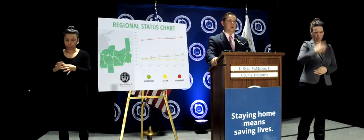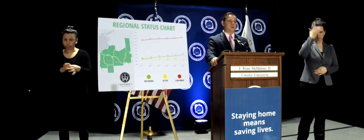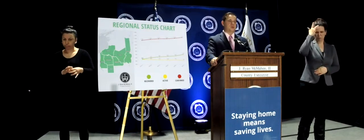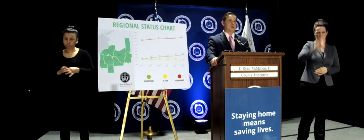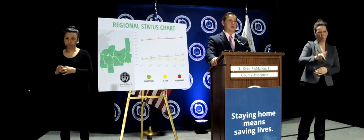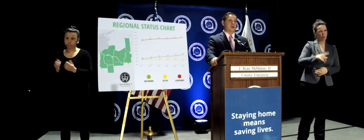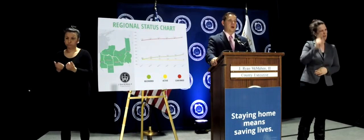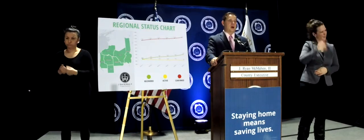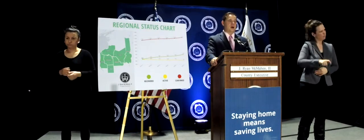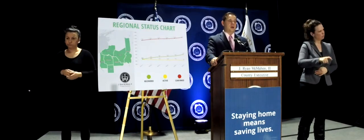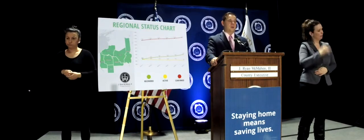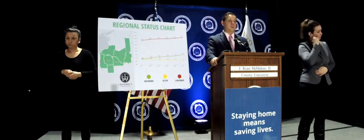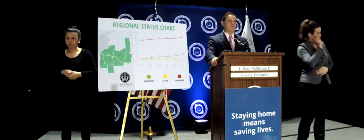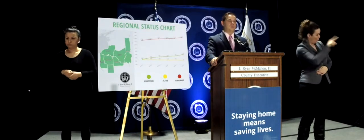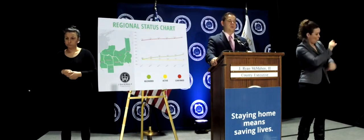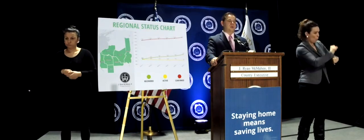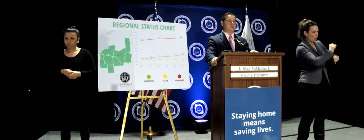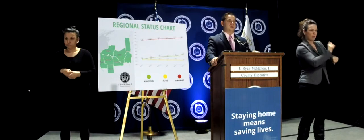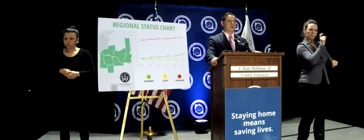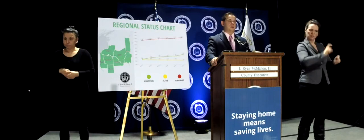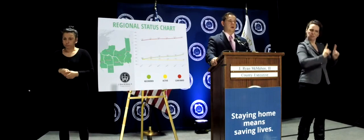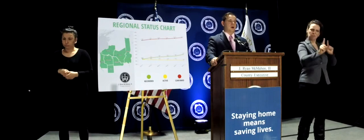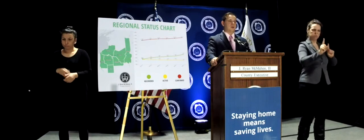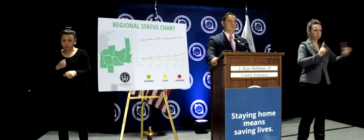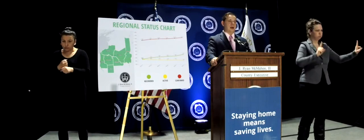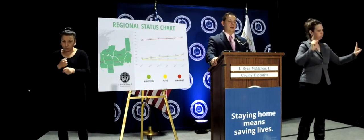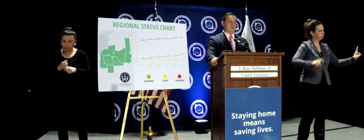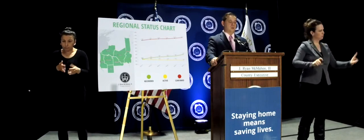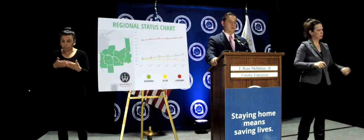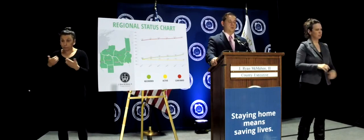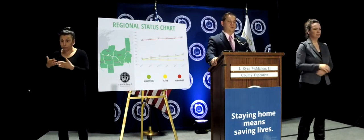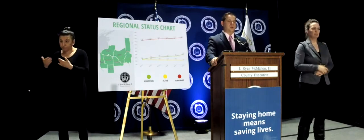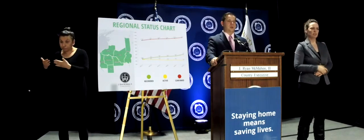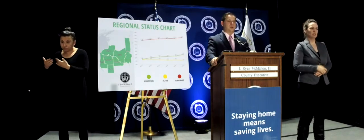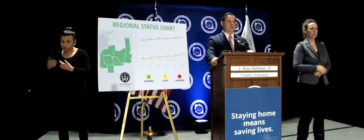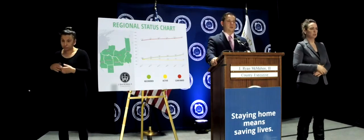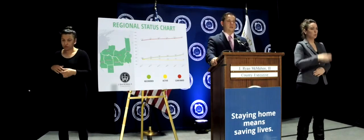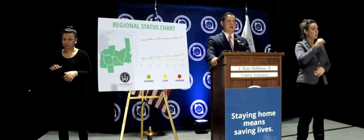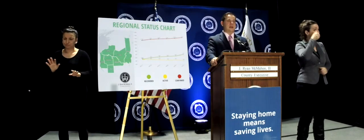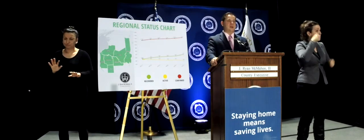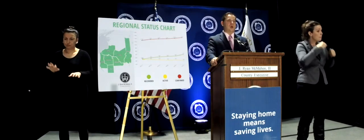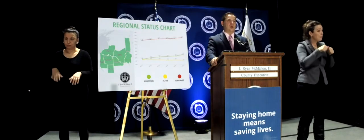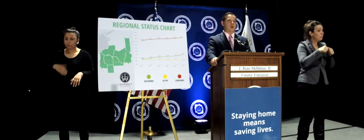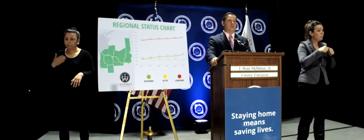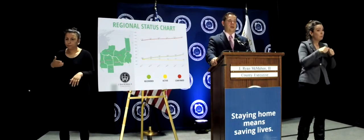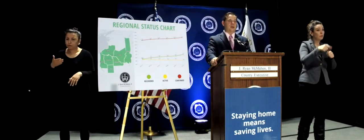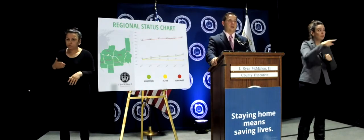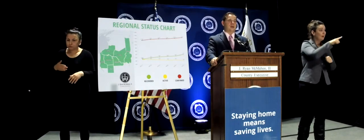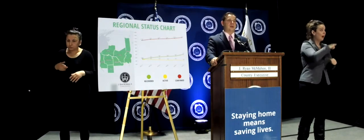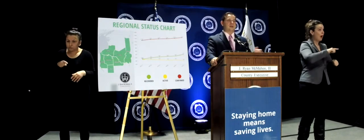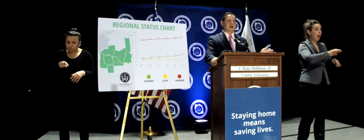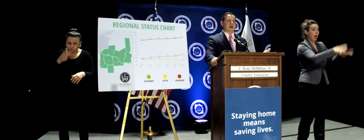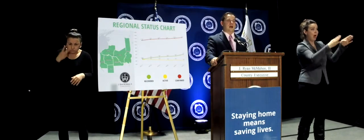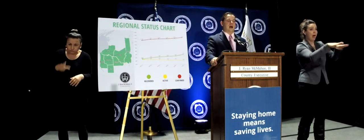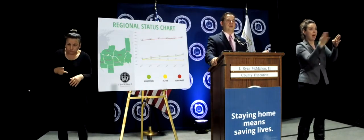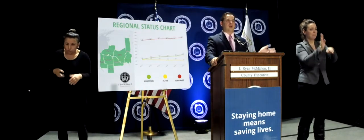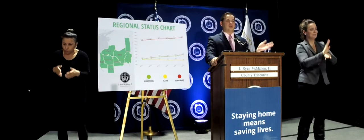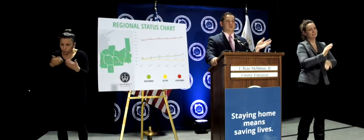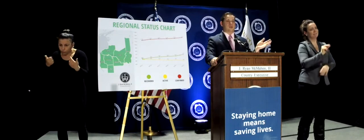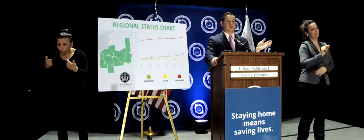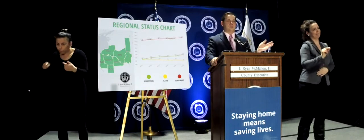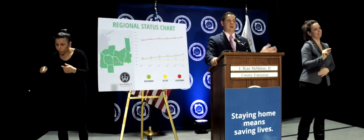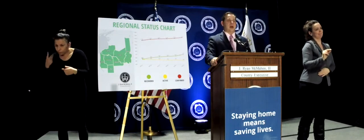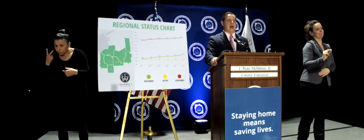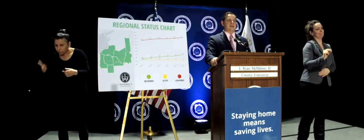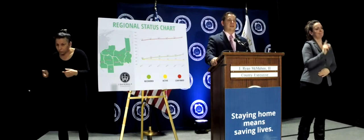phased-in approach with the with really the main goal being that our